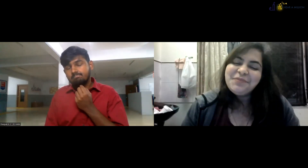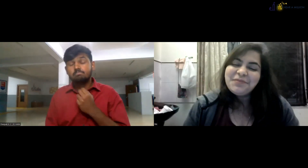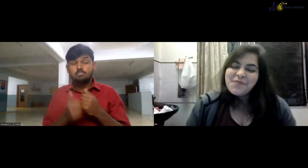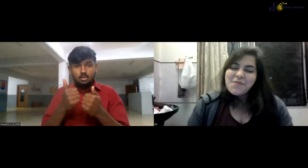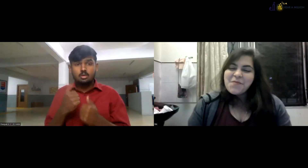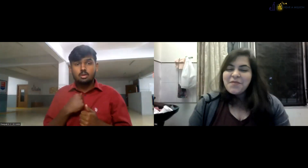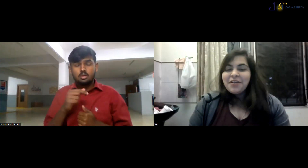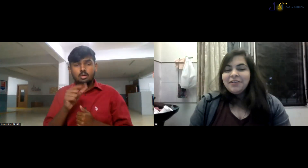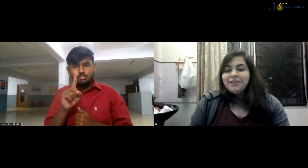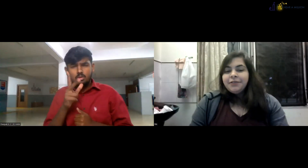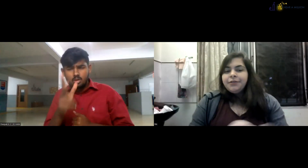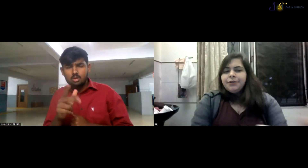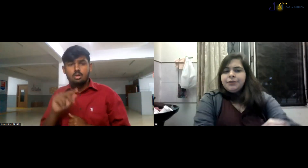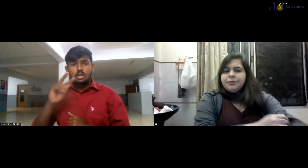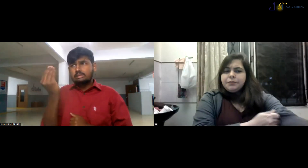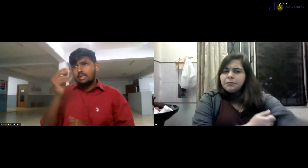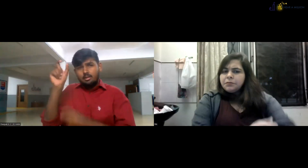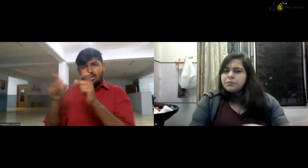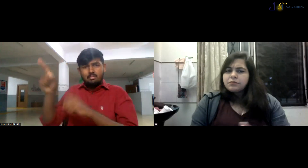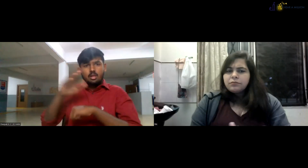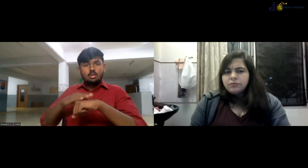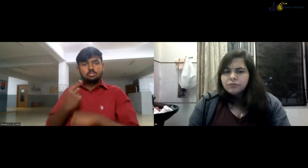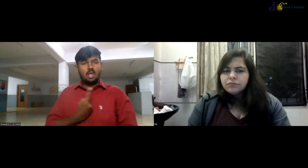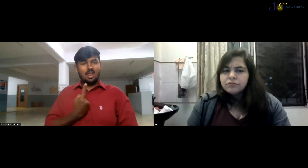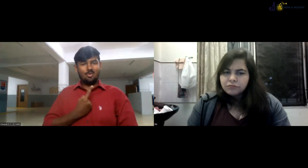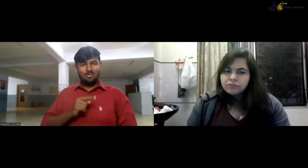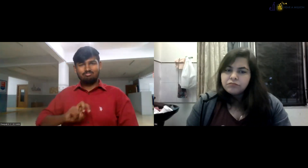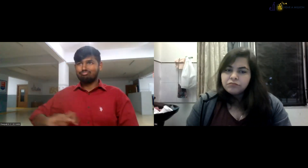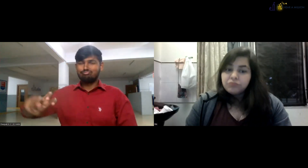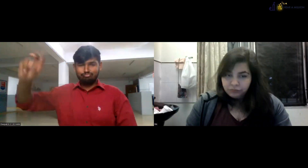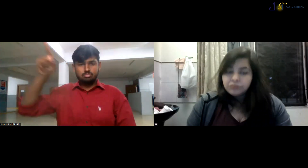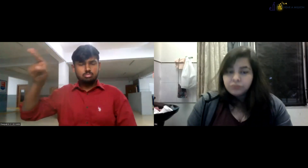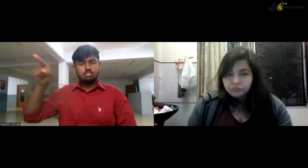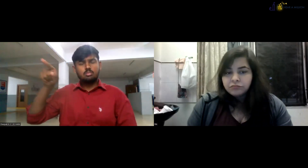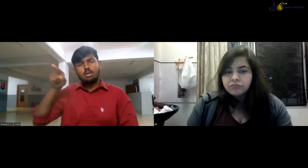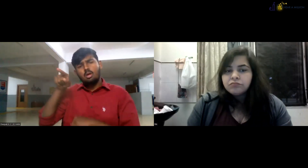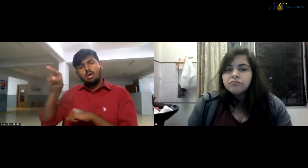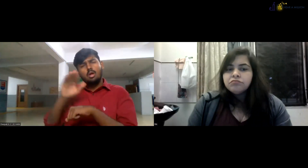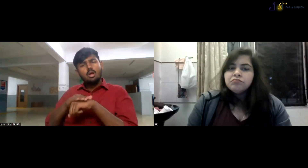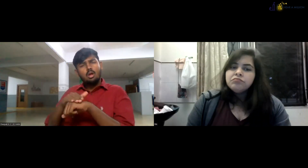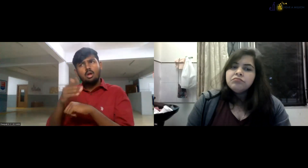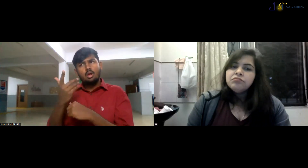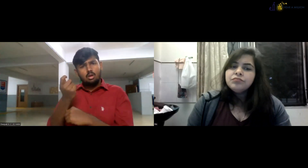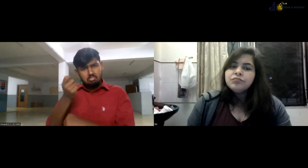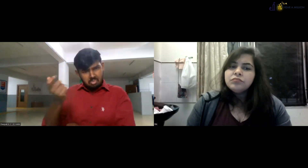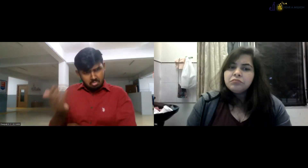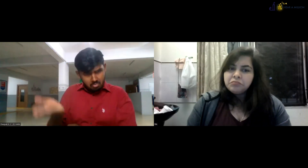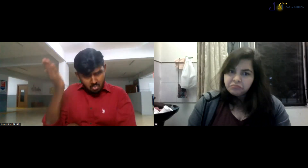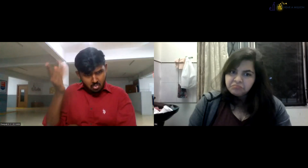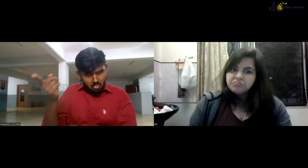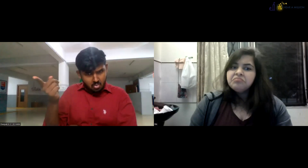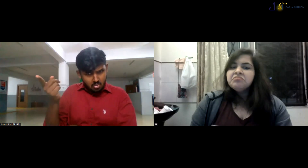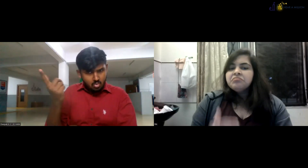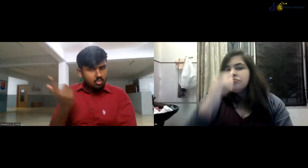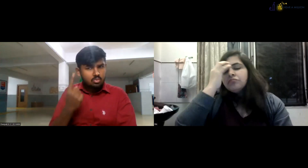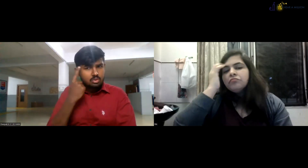that you might have a conflict and people might not agree on the same terms. So some people, when they travel